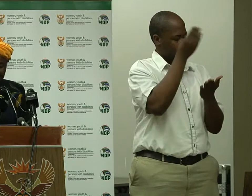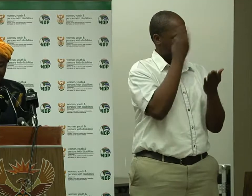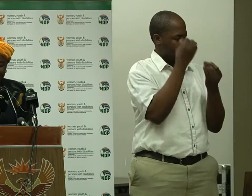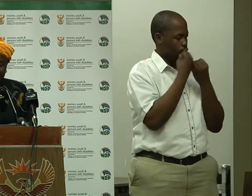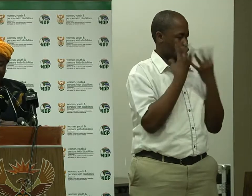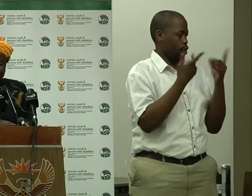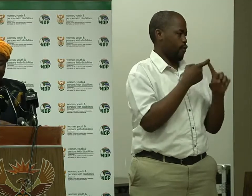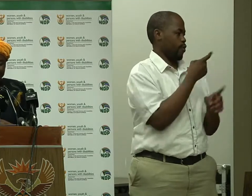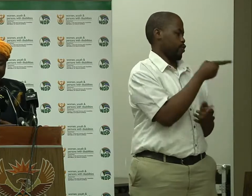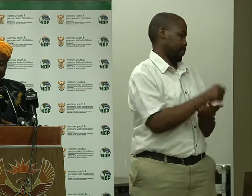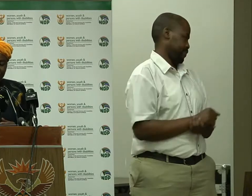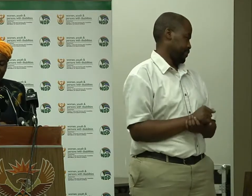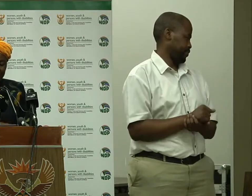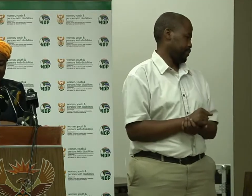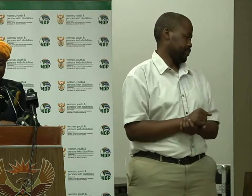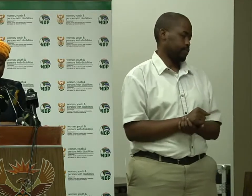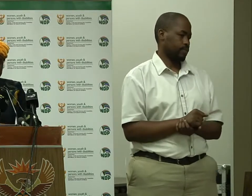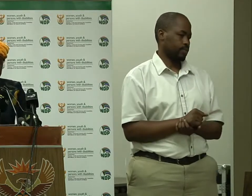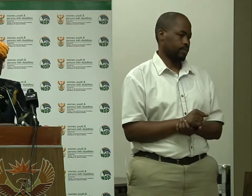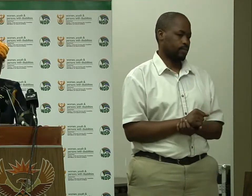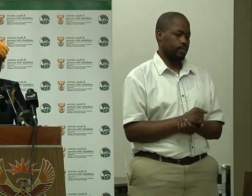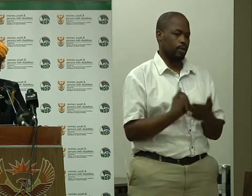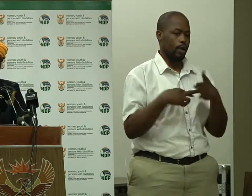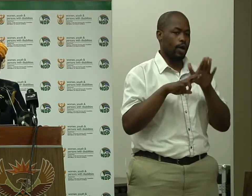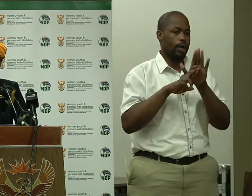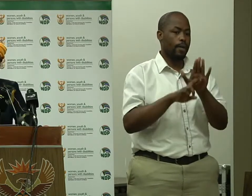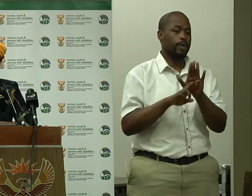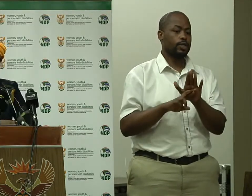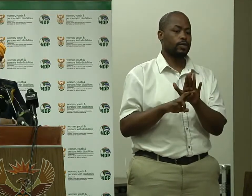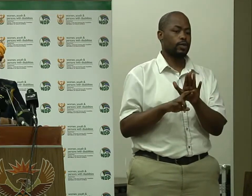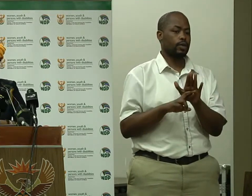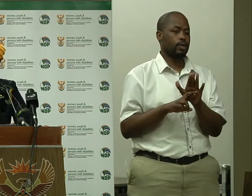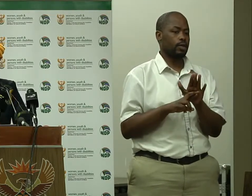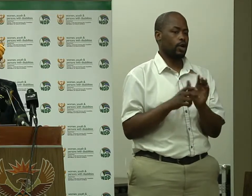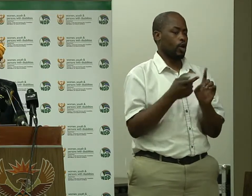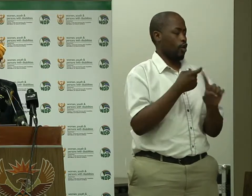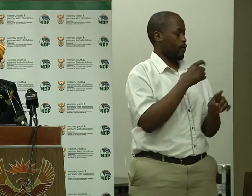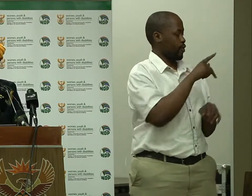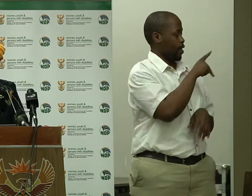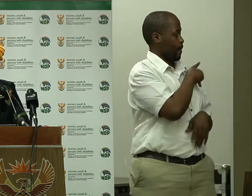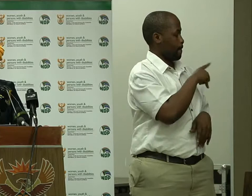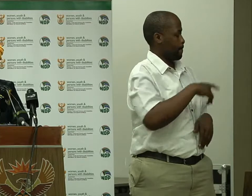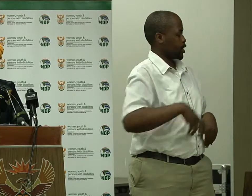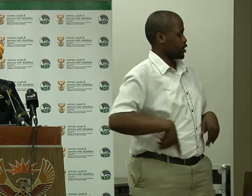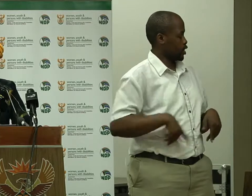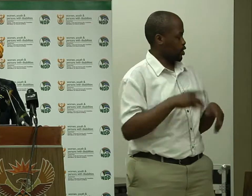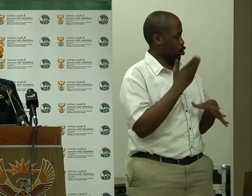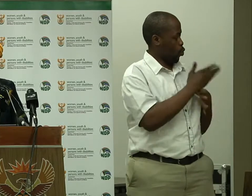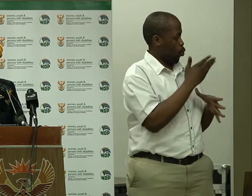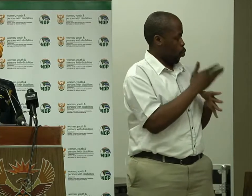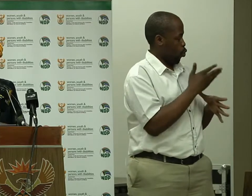lot. The representative of the Presidential Working Group,